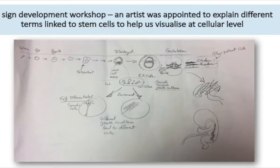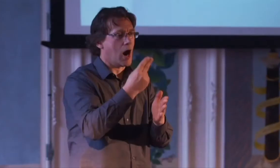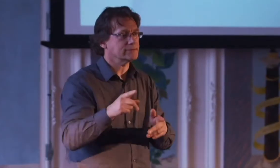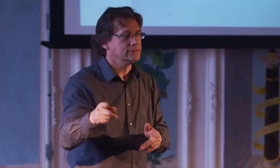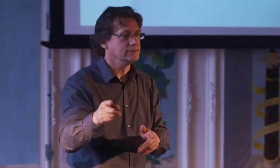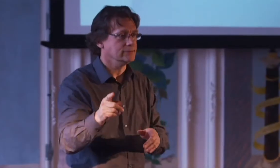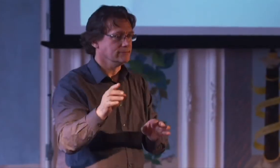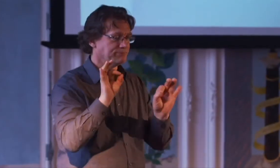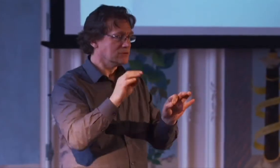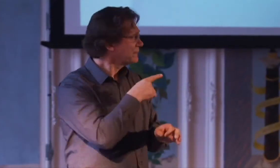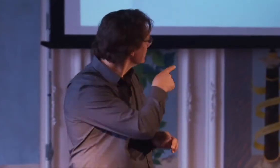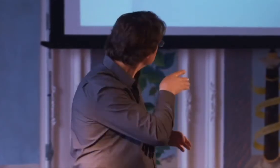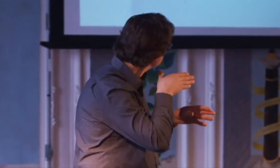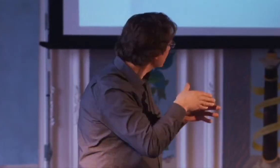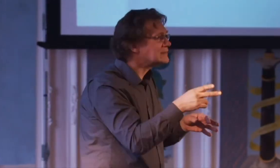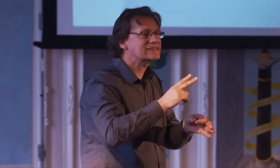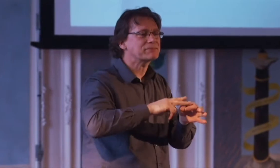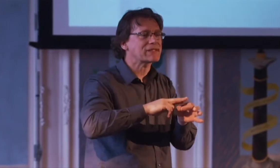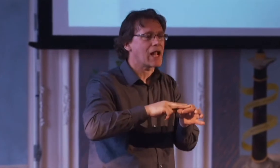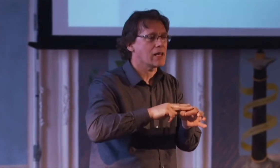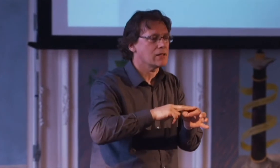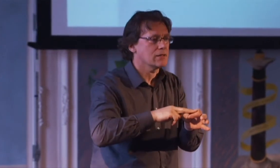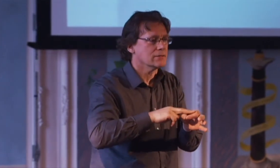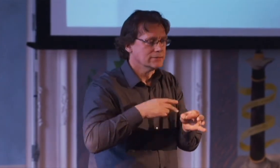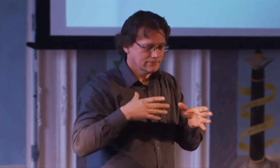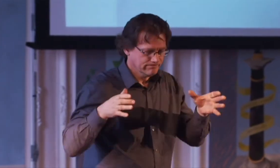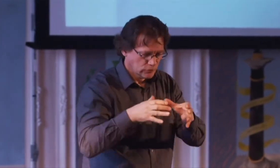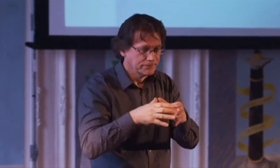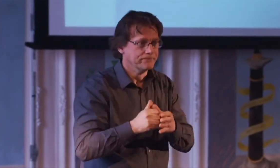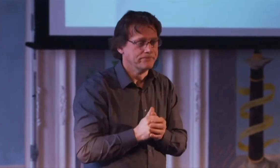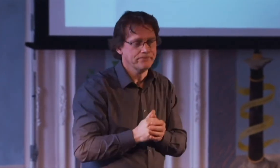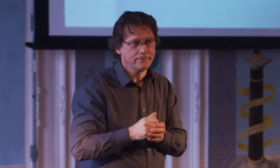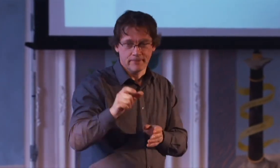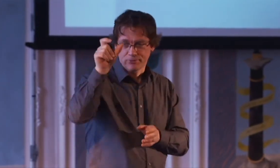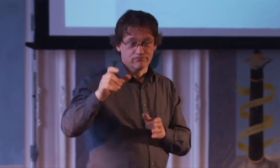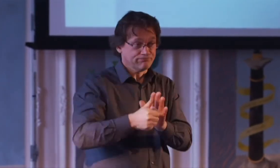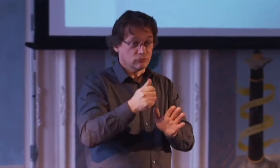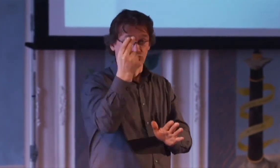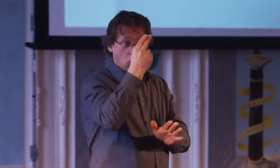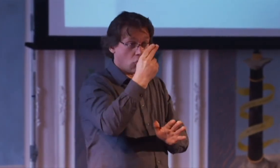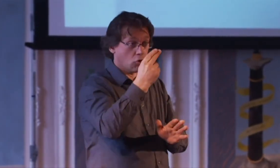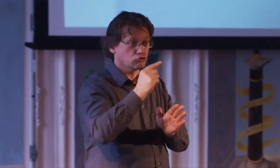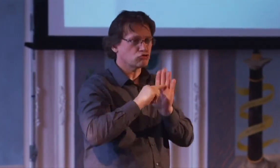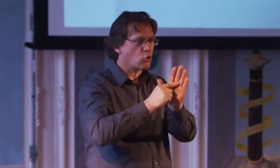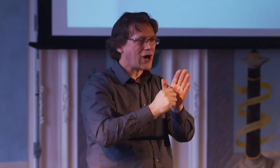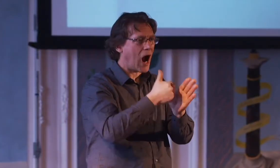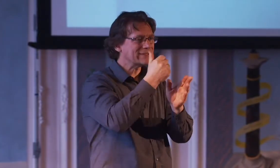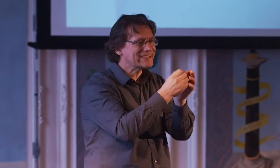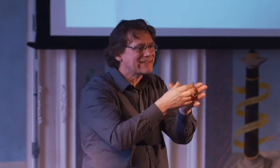one of the workshops, we had a scientific artist come in and work with us. This is an example from our stem cell vocabulary workshop. And